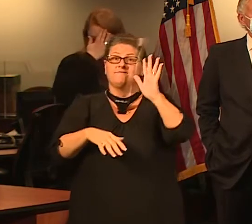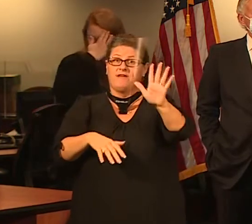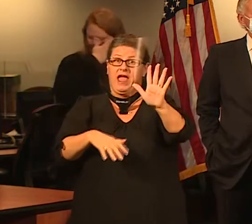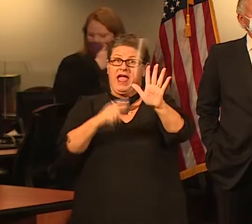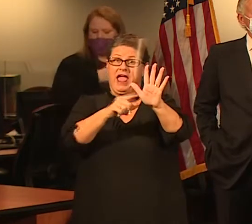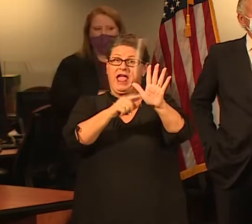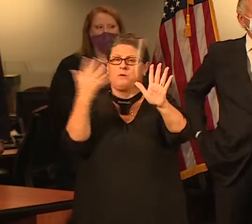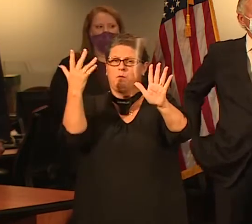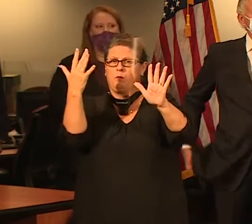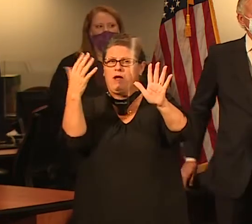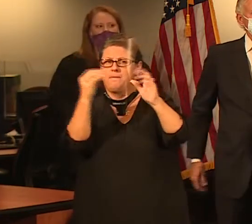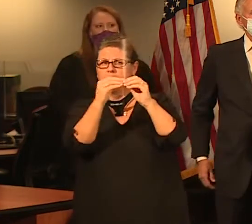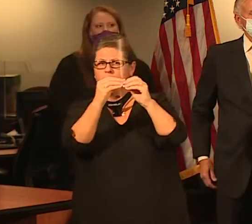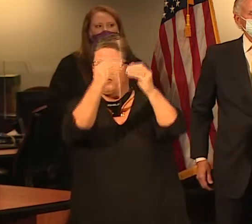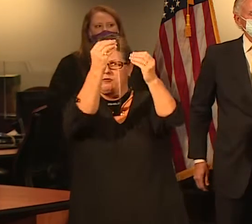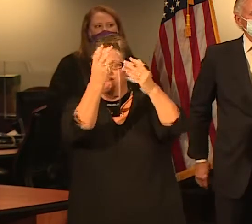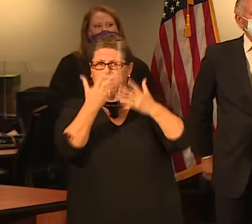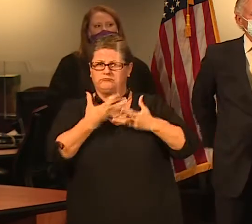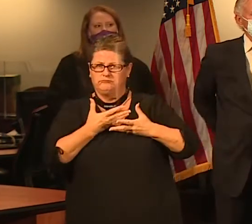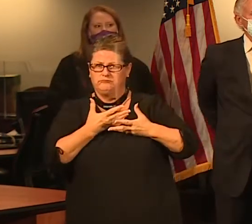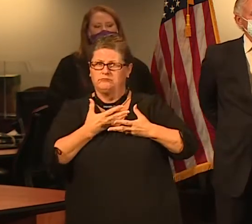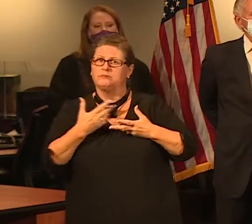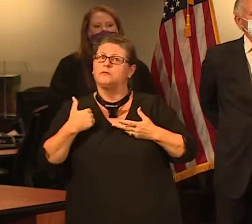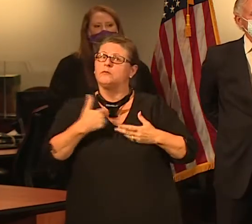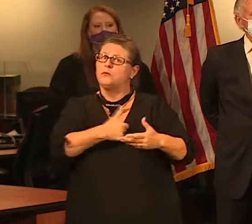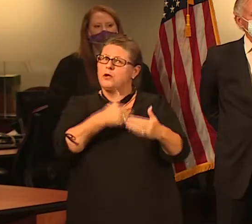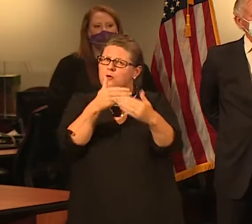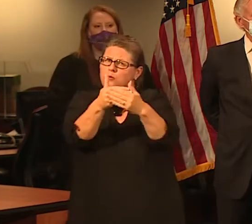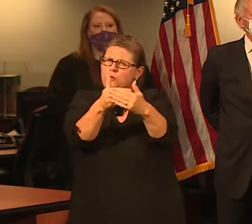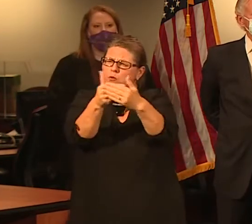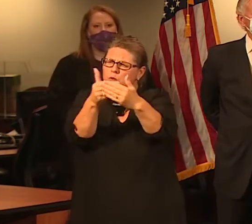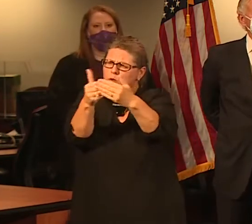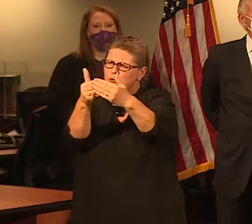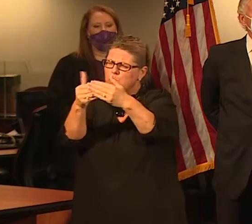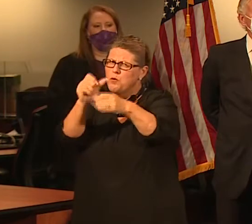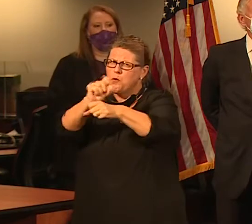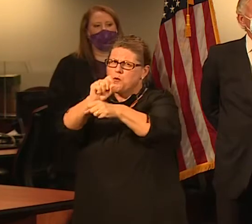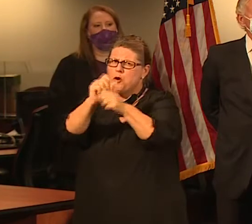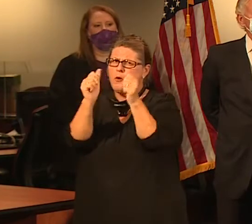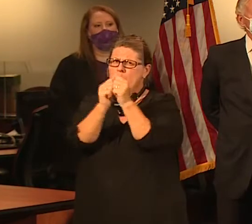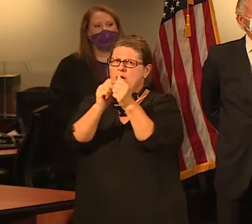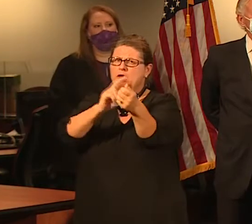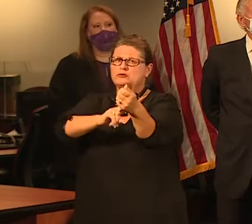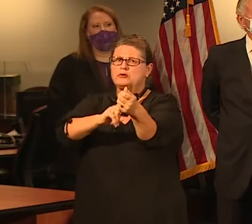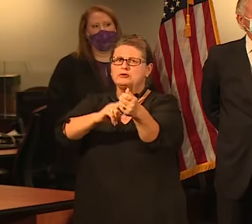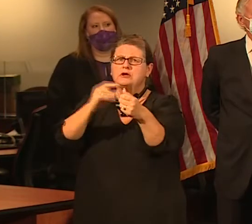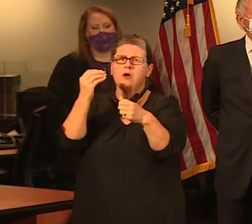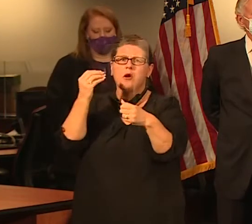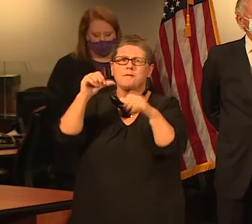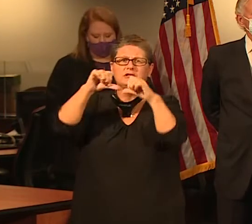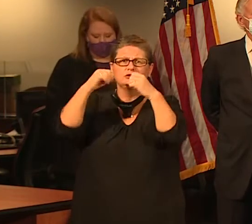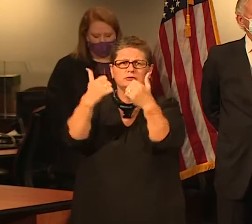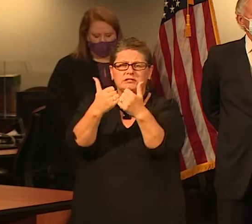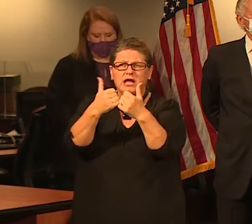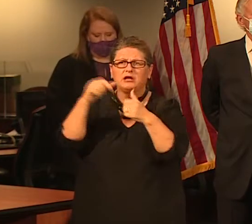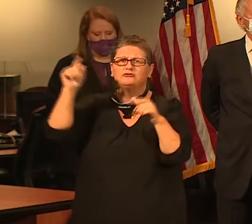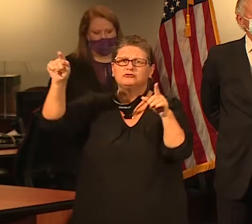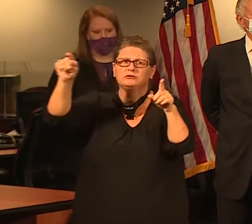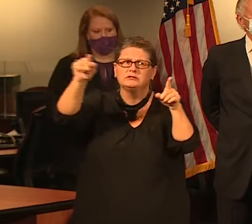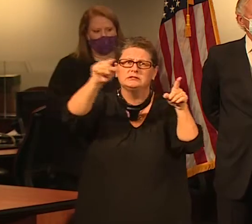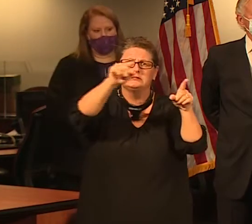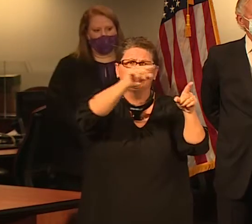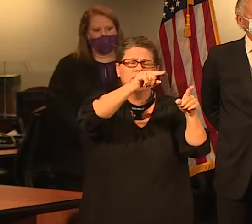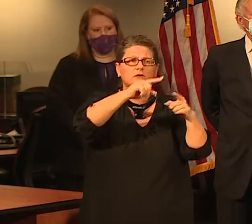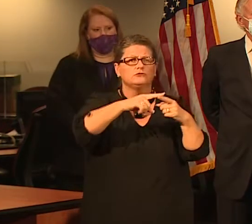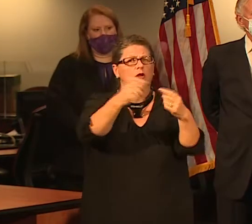nursing homes. We are working very closely with the Nursing Home Association and these facilities across the state to get their